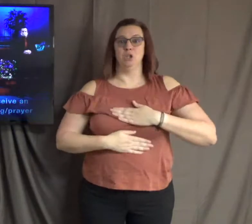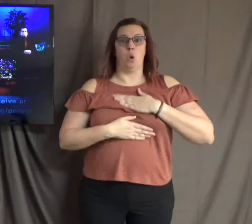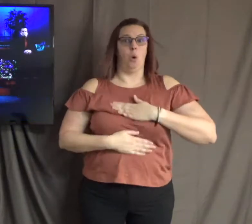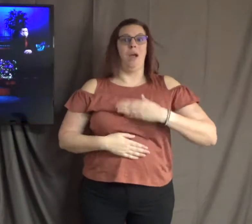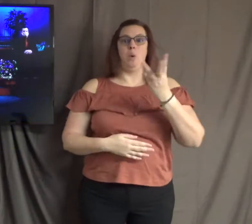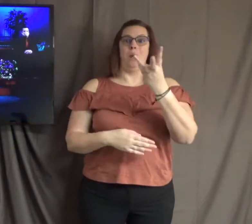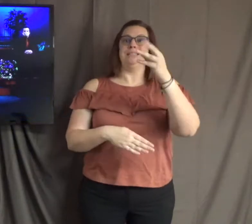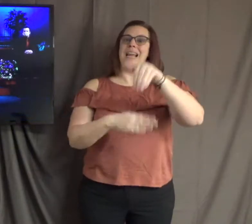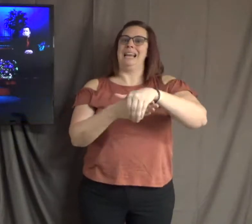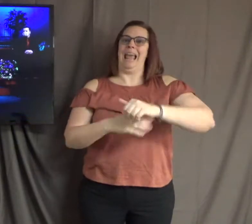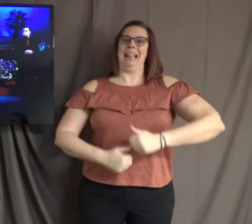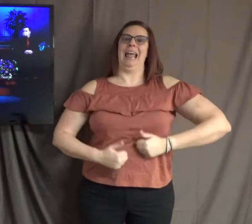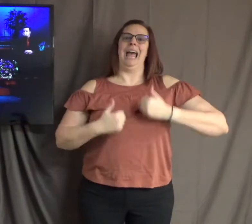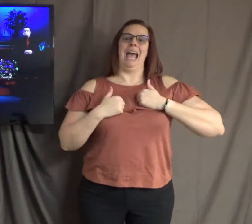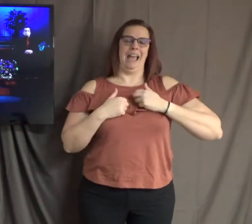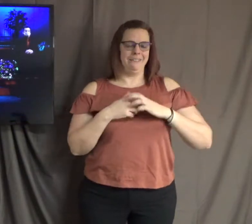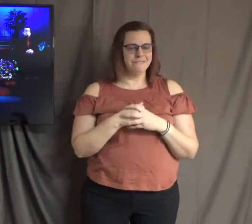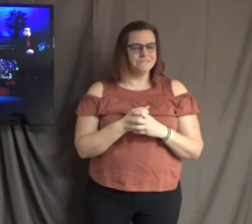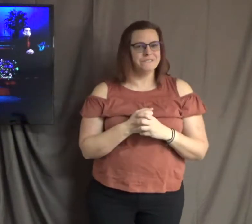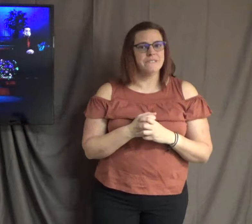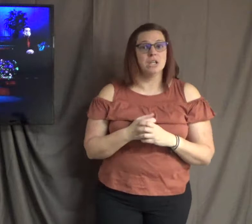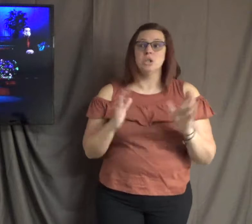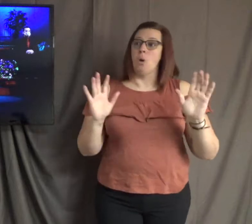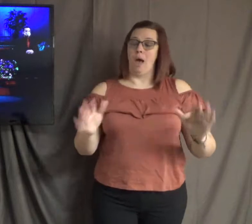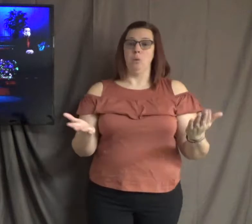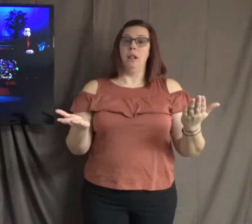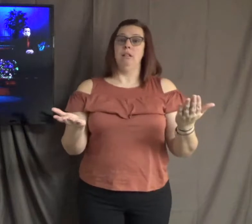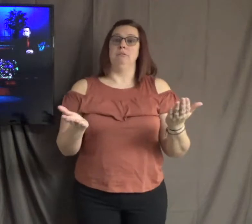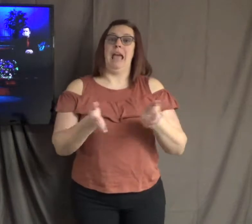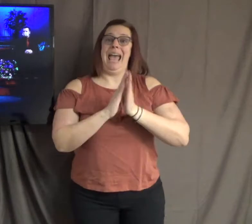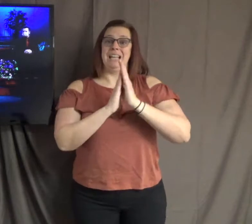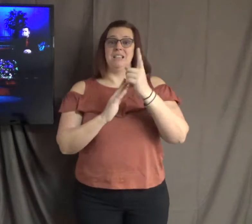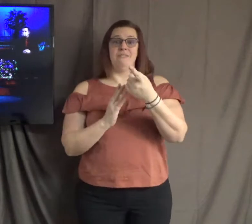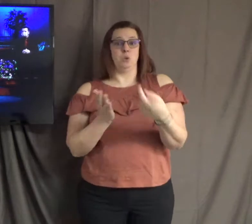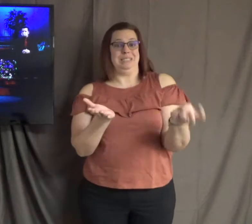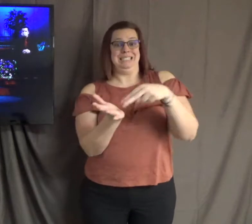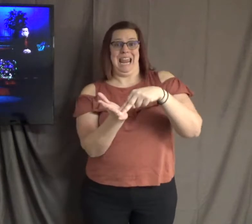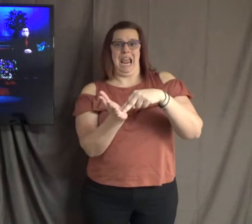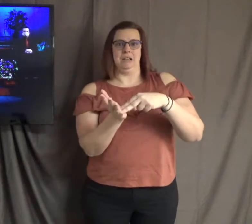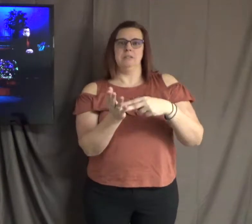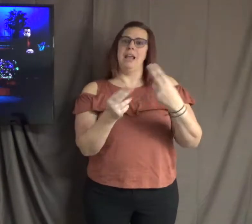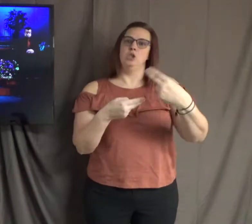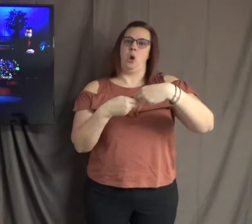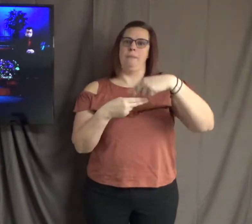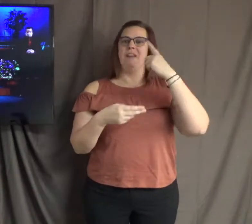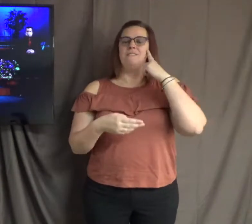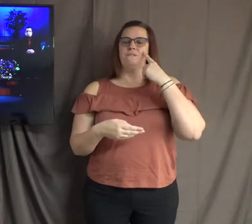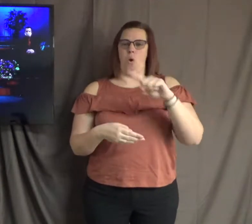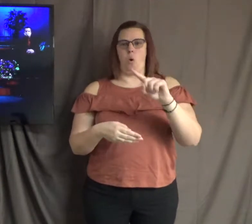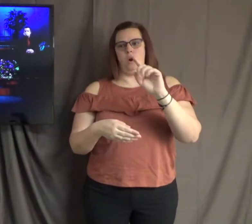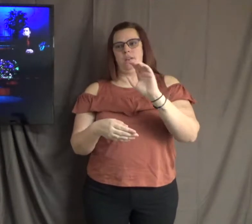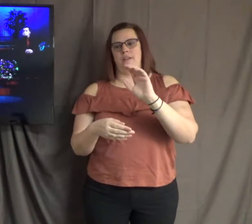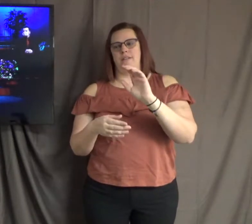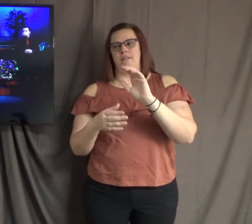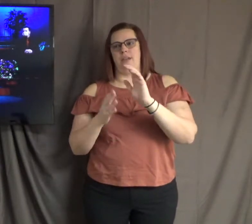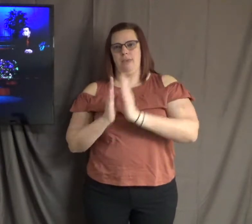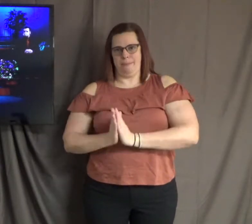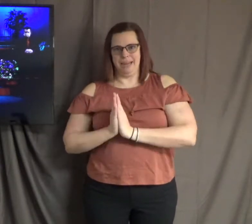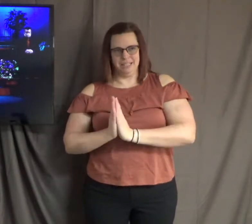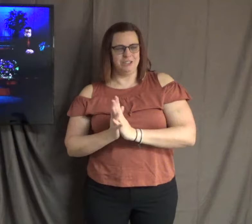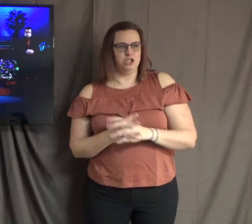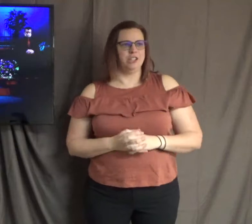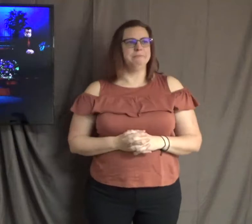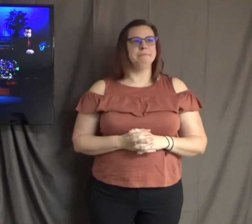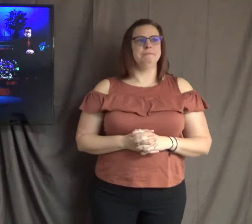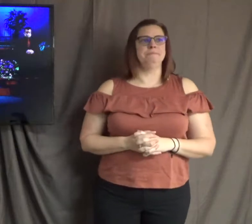Live. And so now I'm going to just ask if you will stand and join me for the benediction and the peace song. So